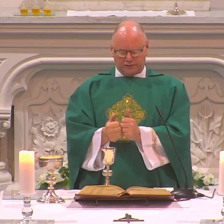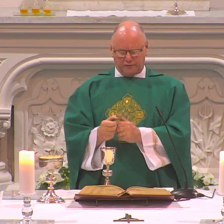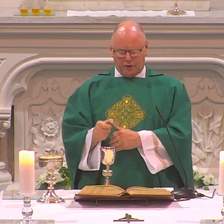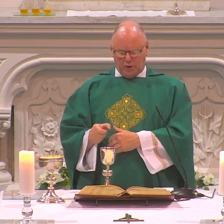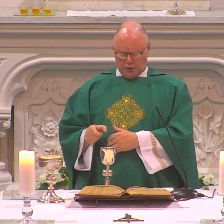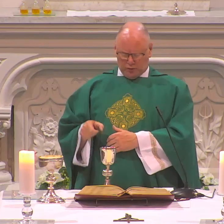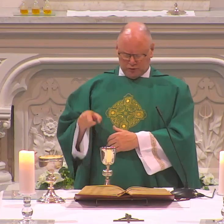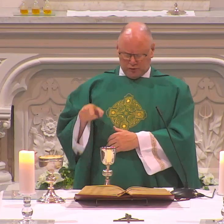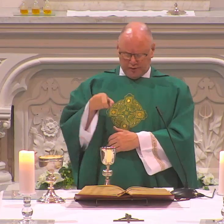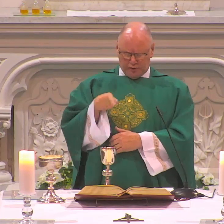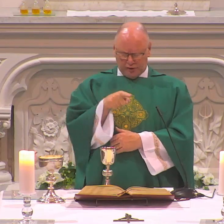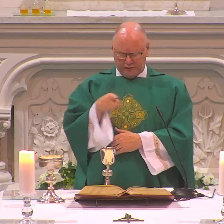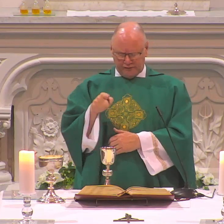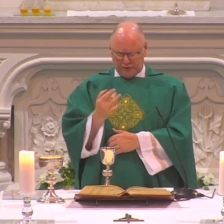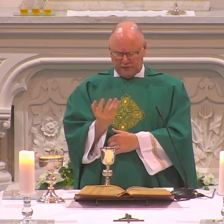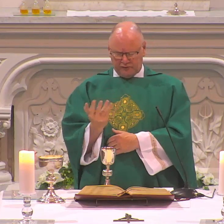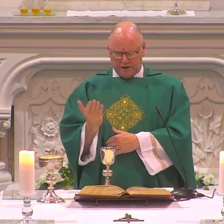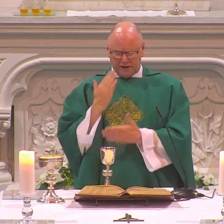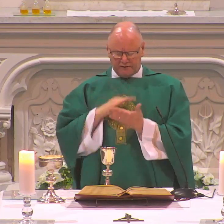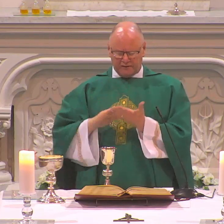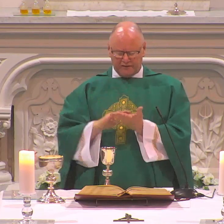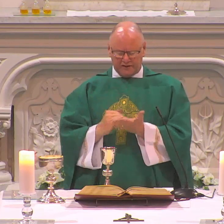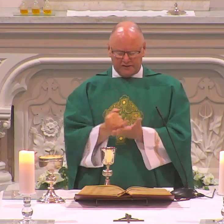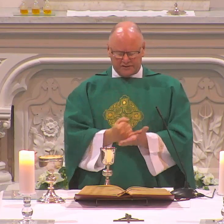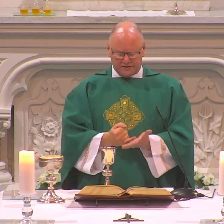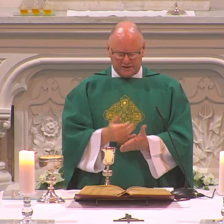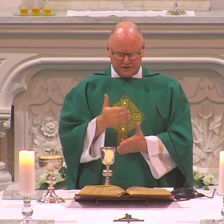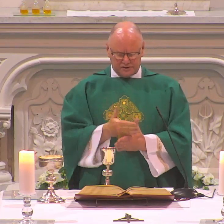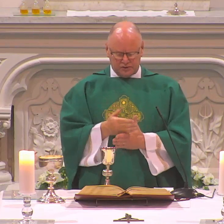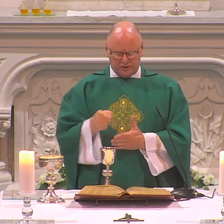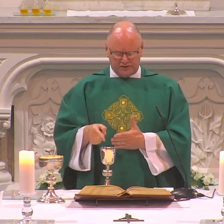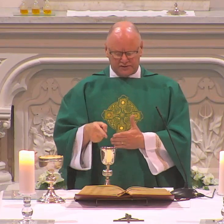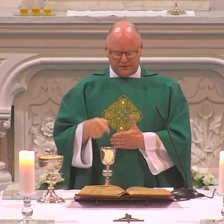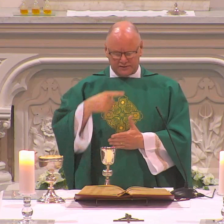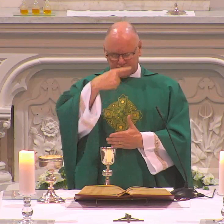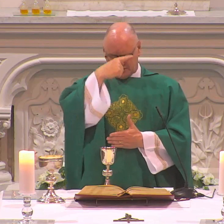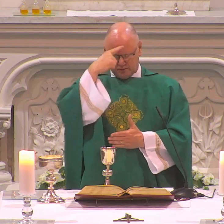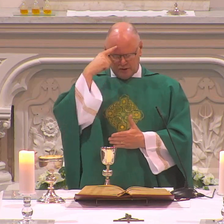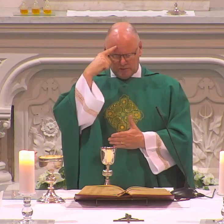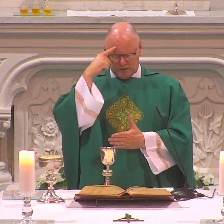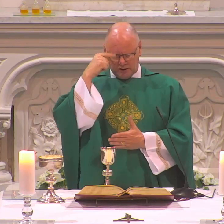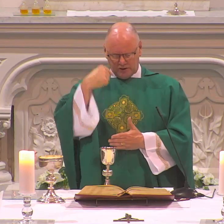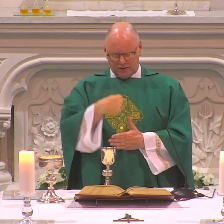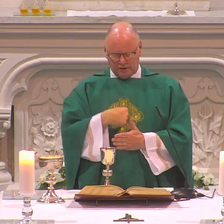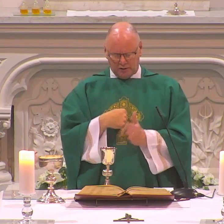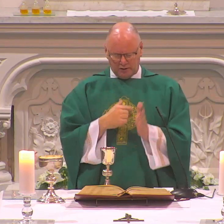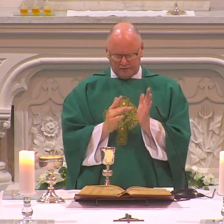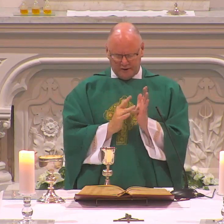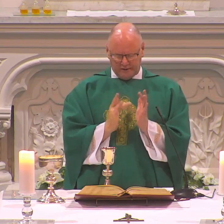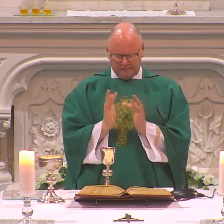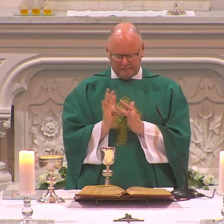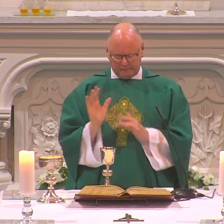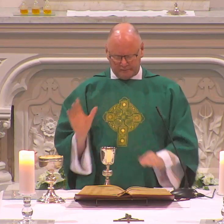covenant, which will be poured out for you and for many for the forgiveness of sins. Do this in memory of